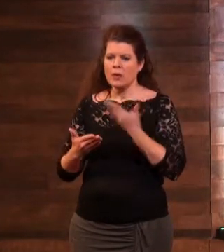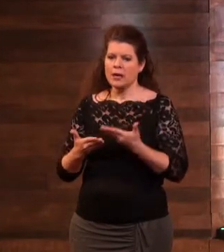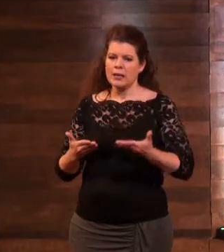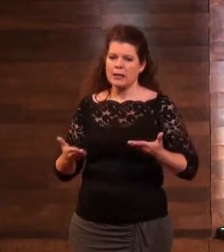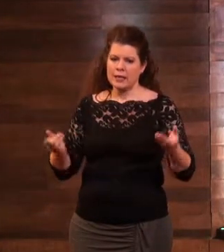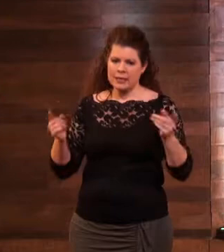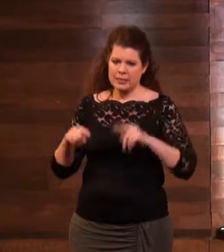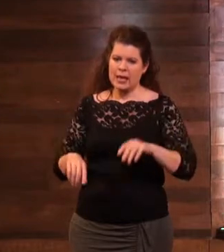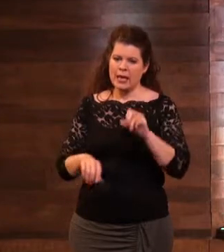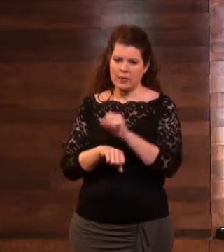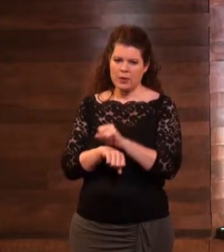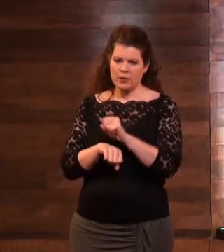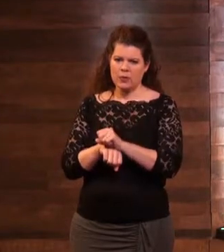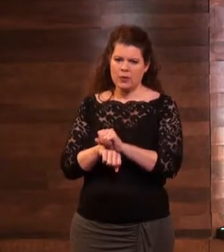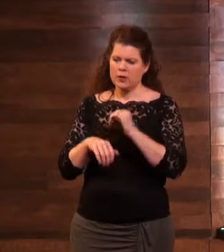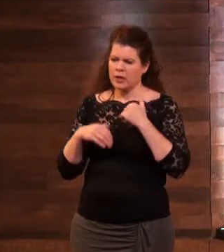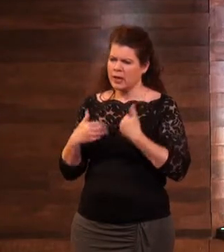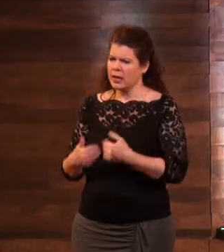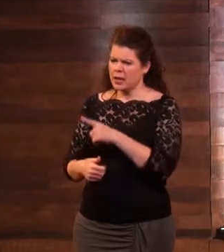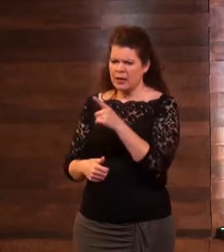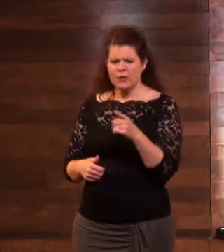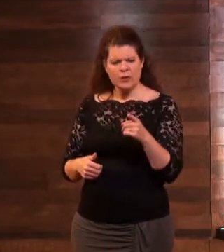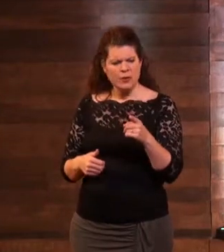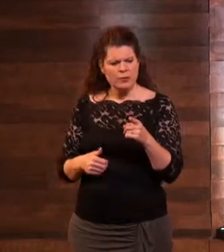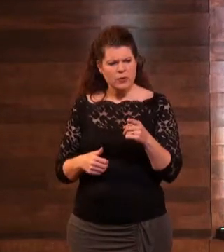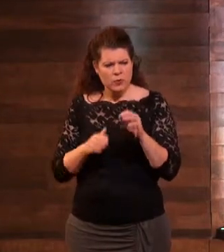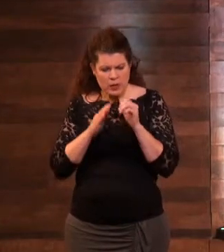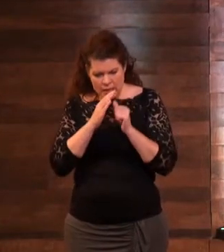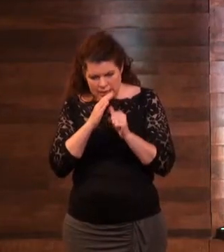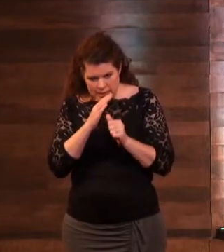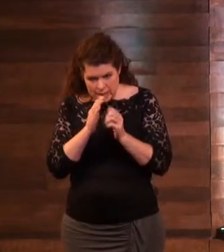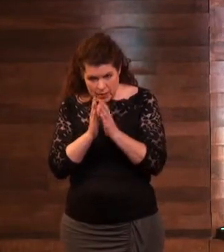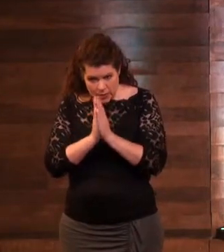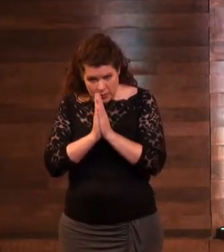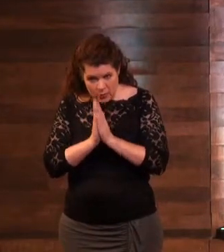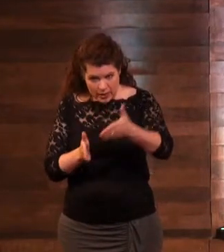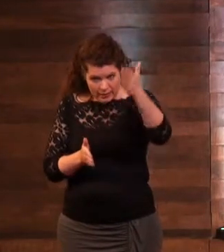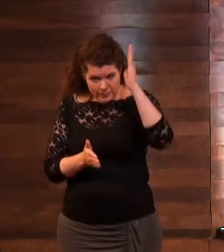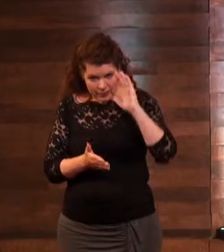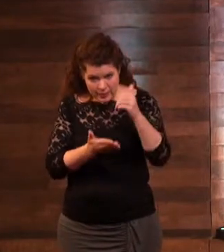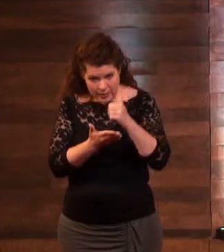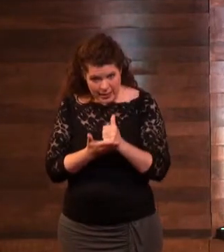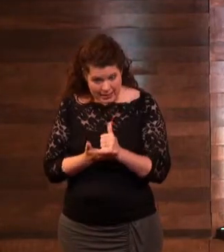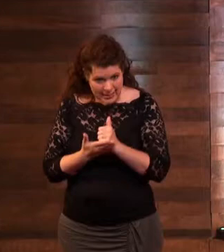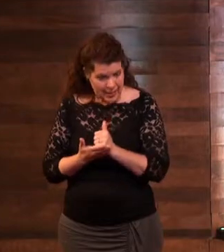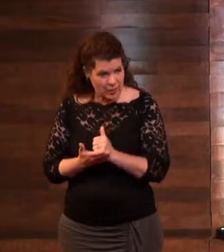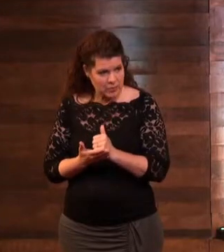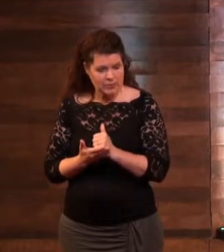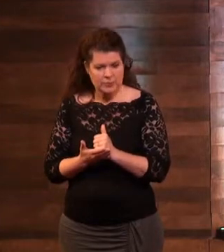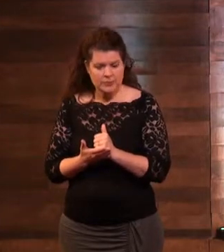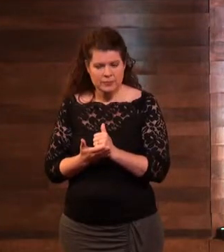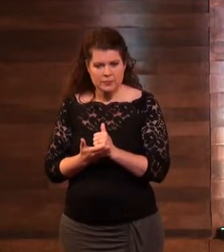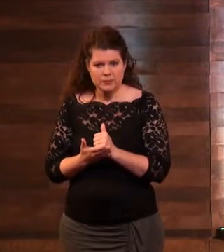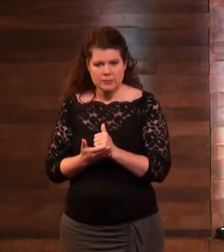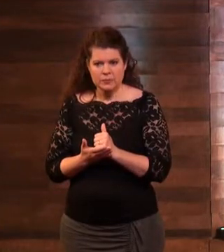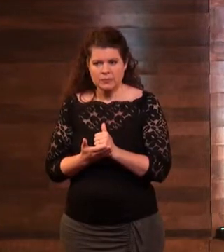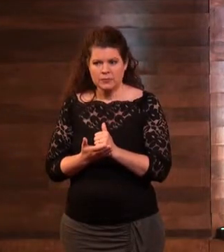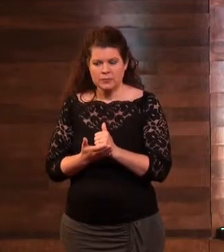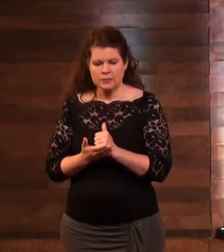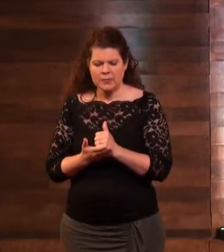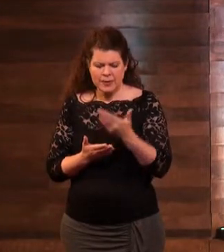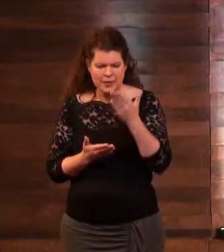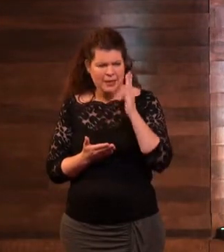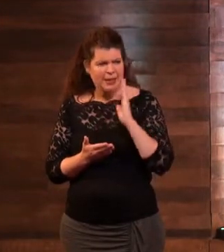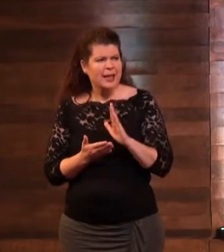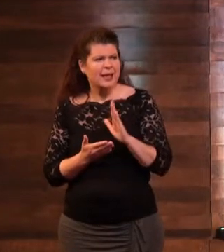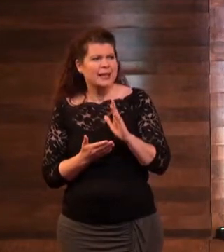you ever secretly prayed for God to help you with something at work? You know, you don't want to mention it, say it. You're like, God, I got